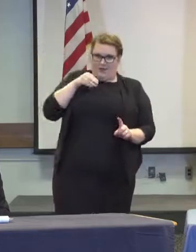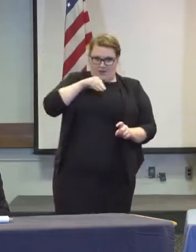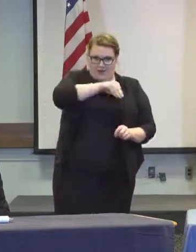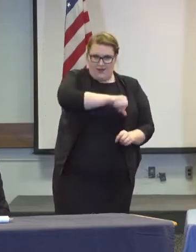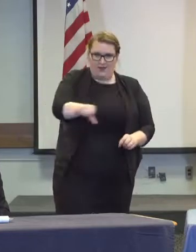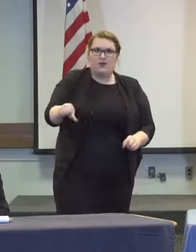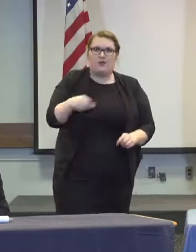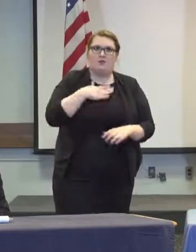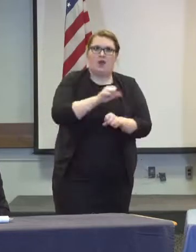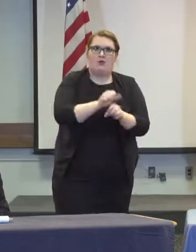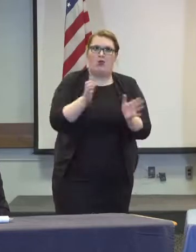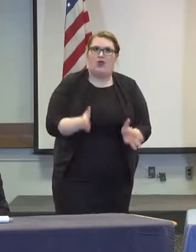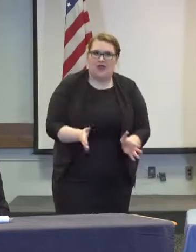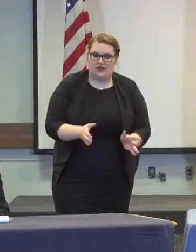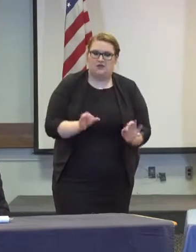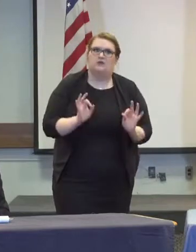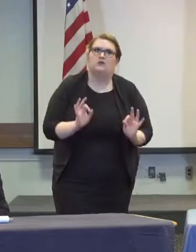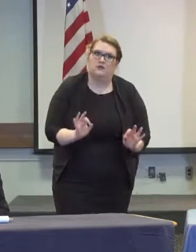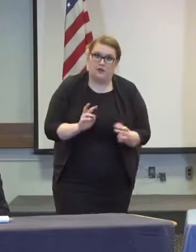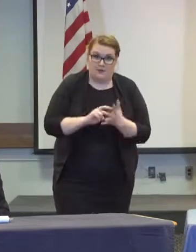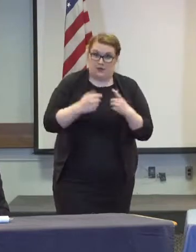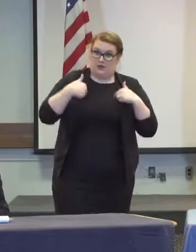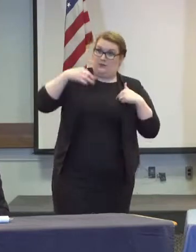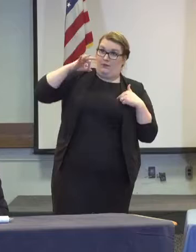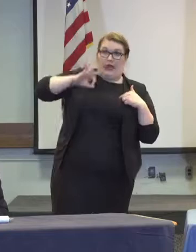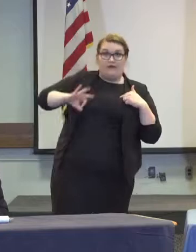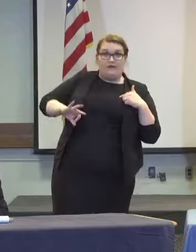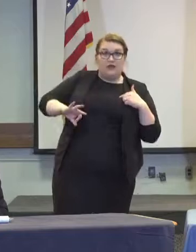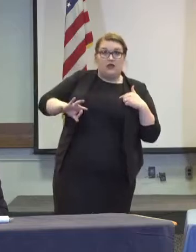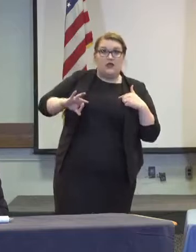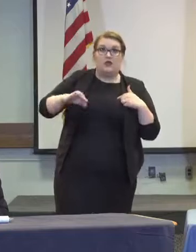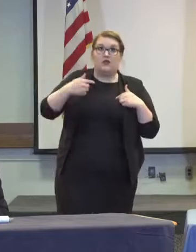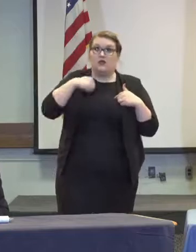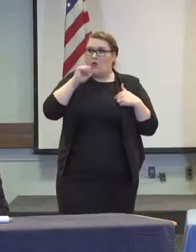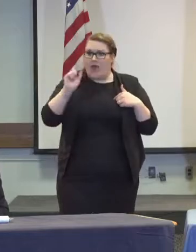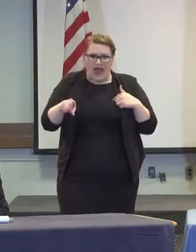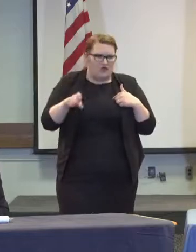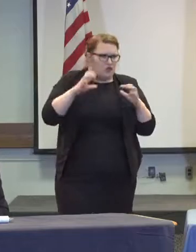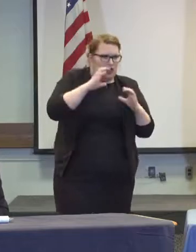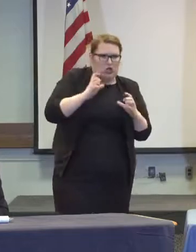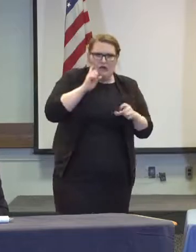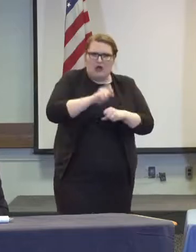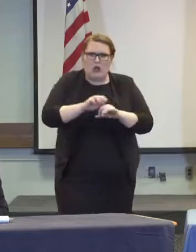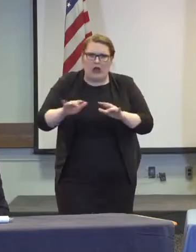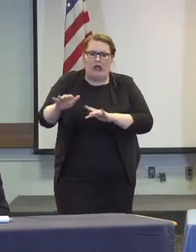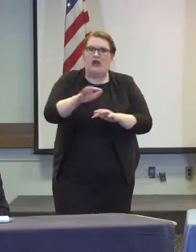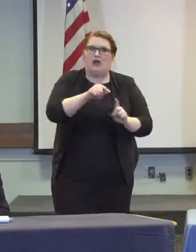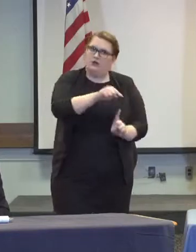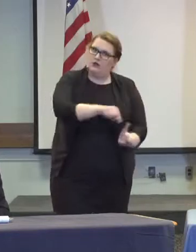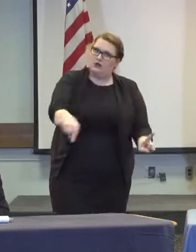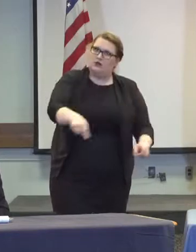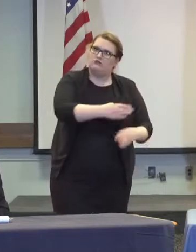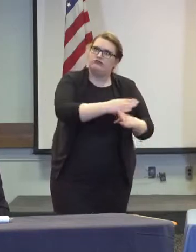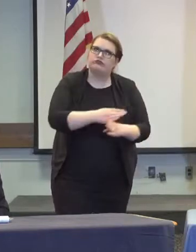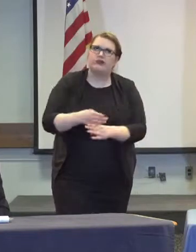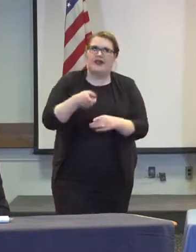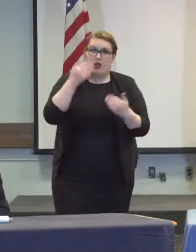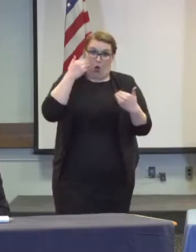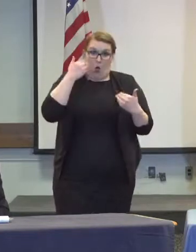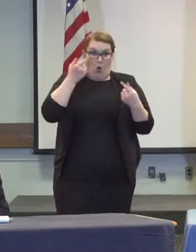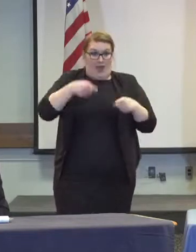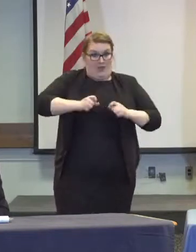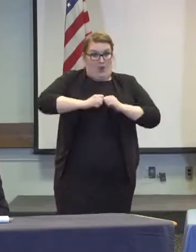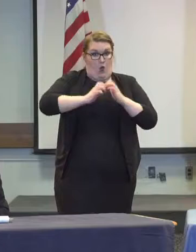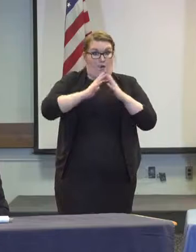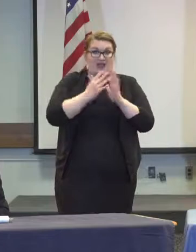people employed. It's good for you. Your folks won't be looking for work. They'll know that when the doors open up, they can come back in there.